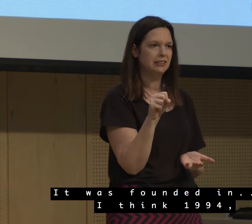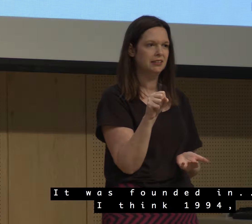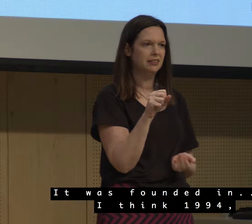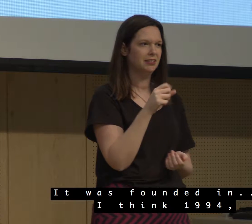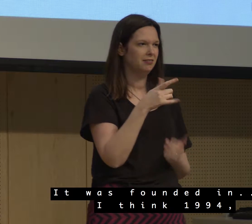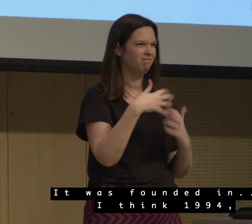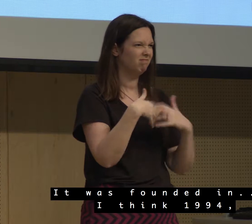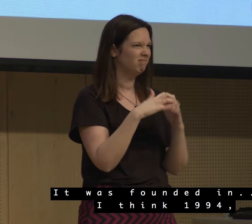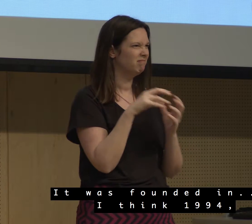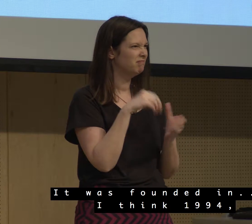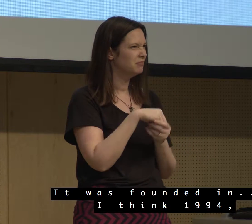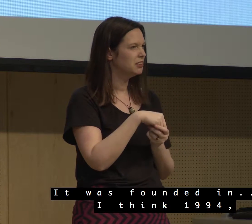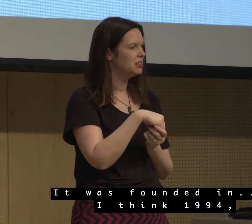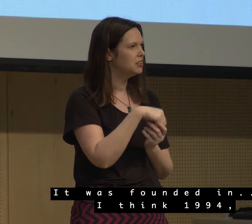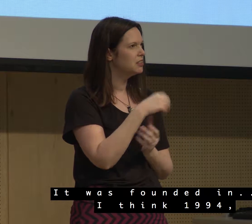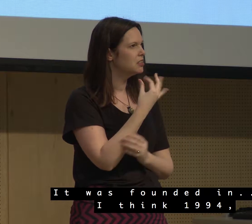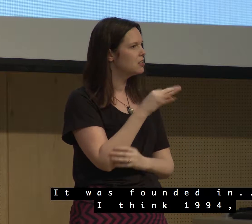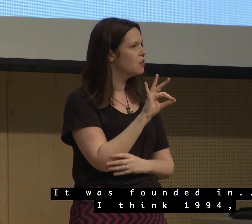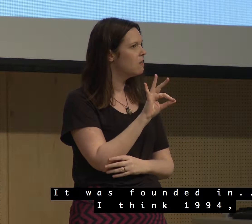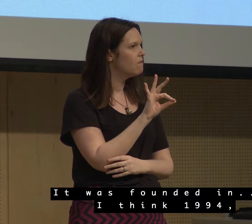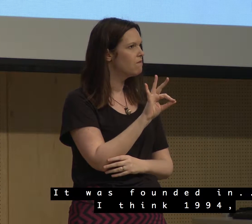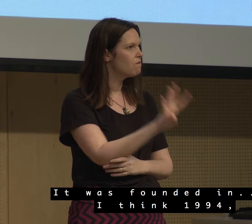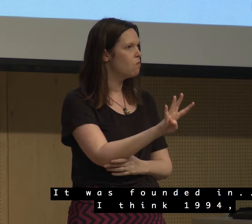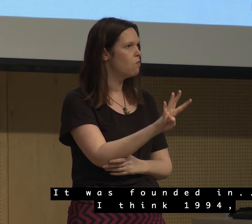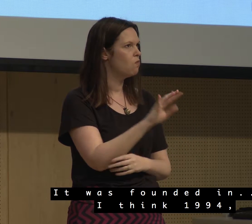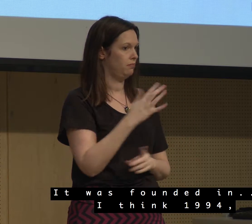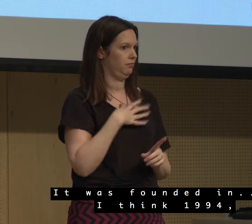It was founded in, I think,